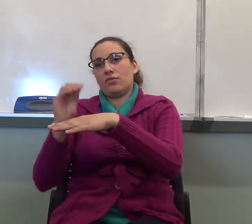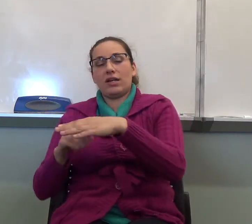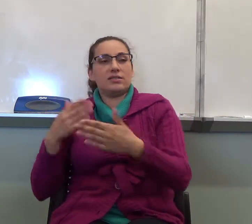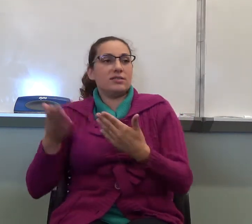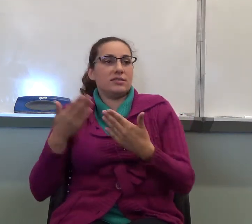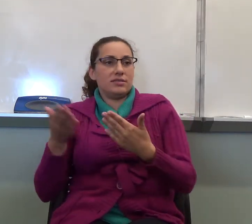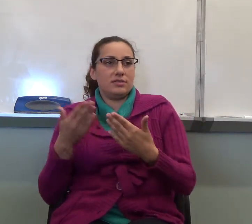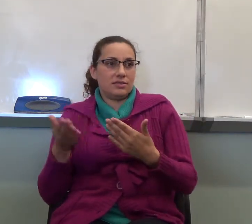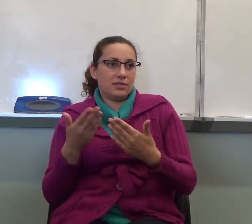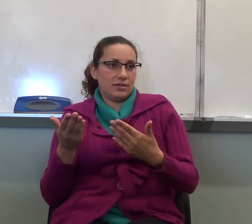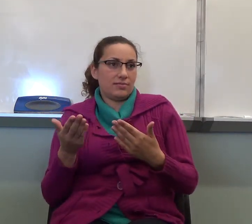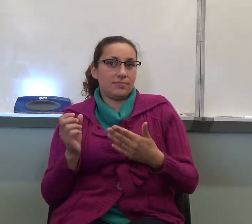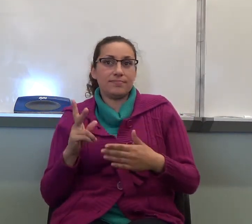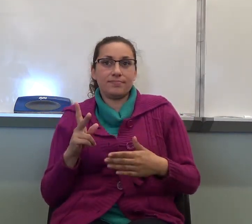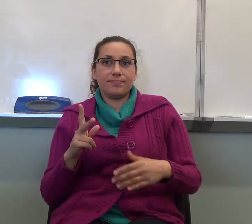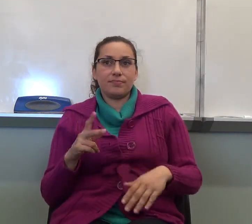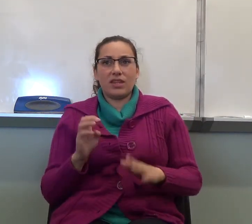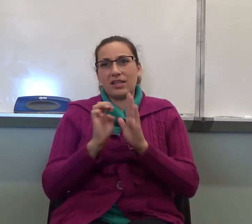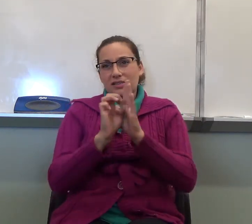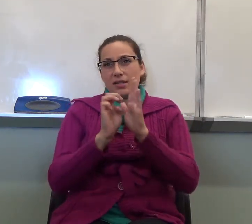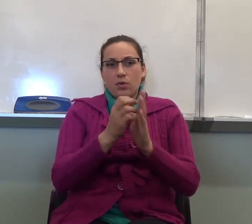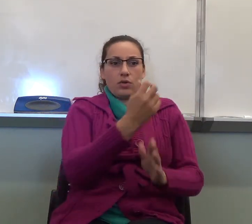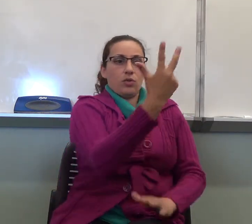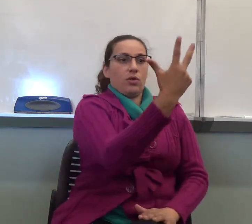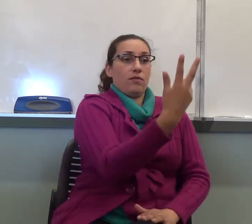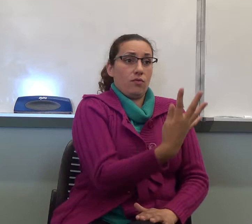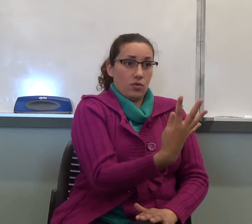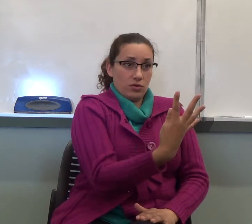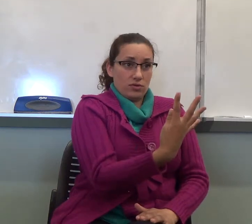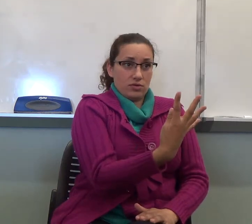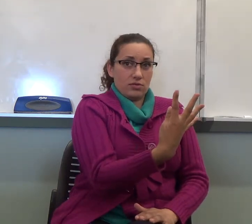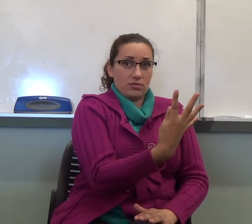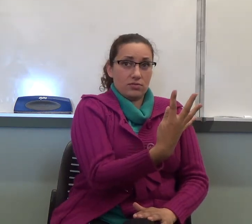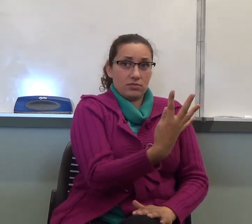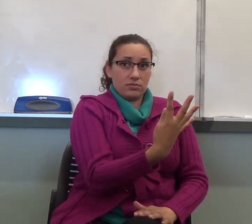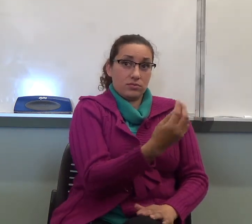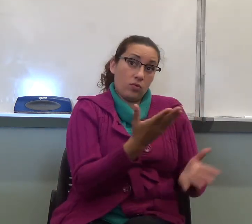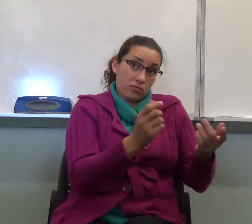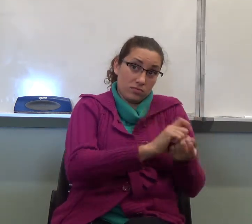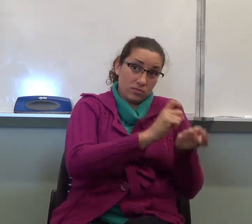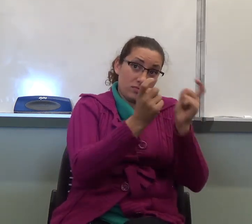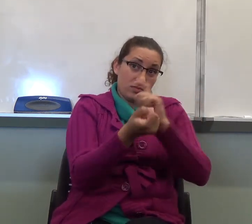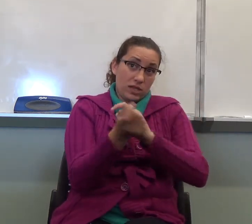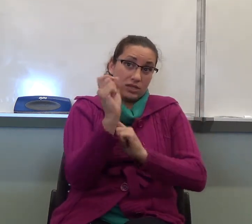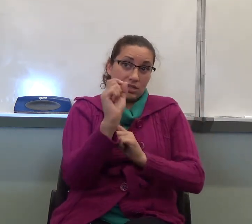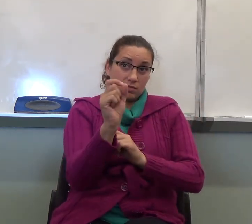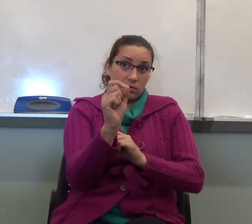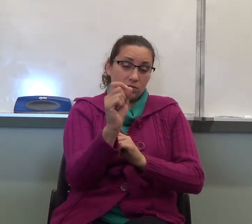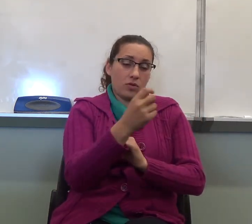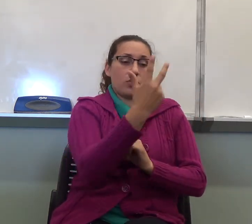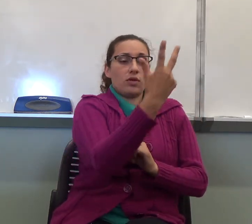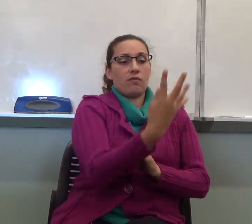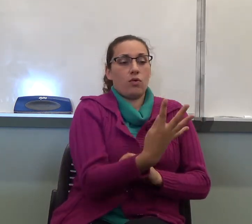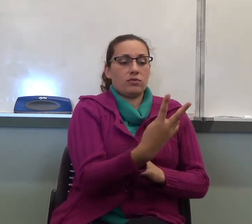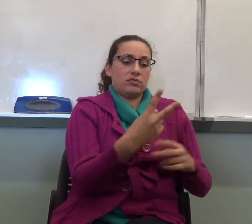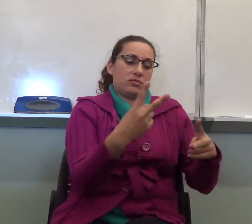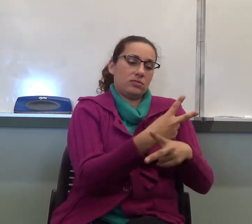part of our course. For example, 3/4. If you want that as a decimal, all you do is multiply down here by